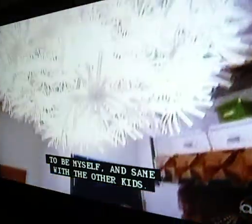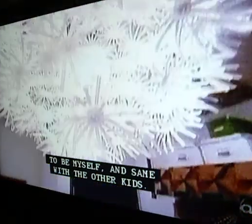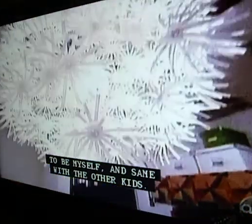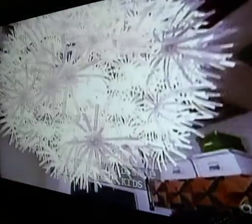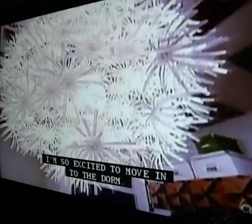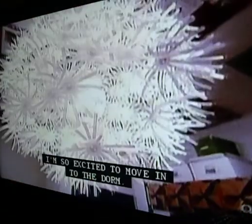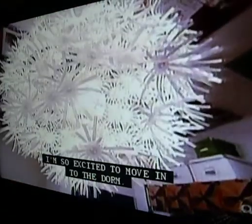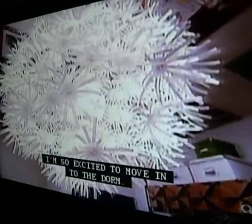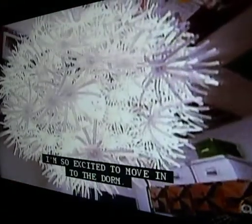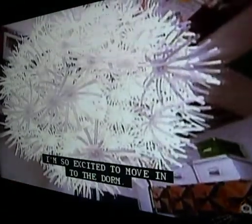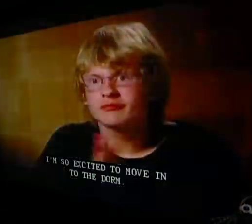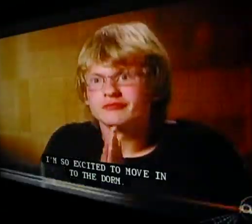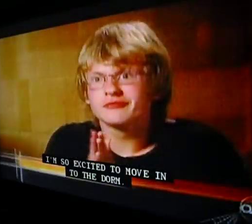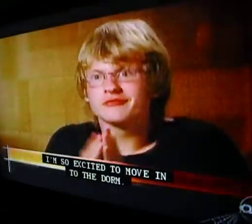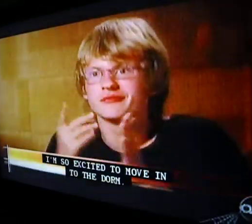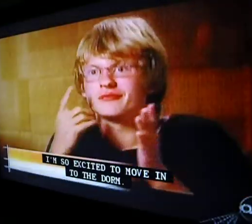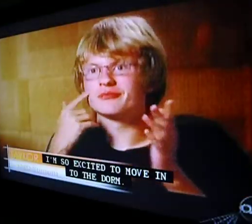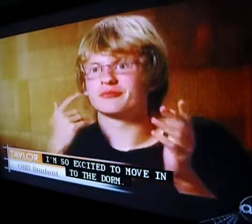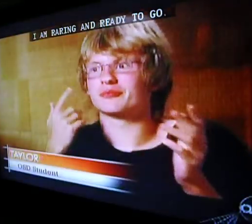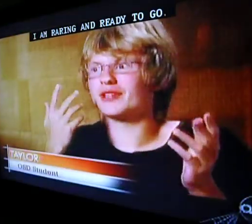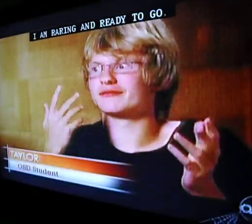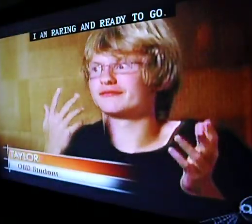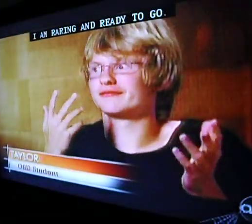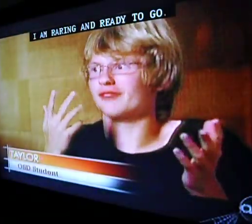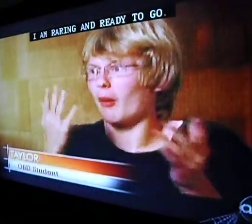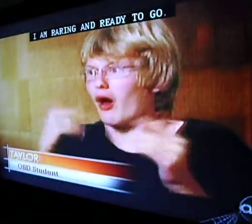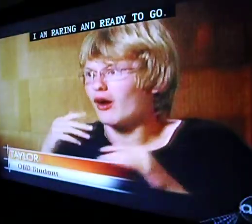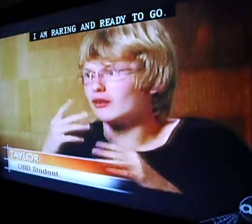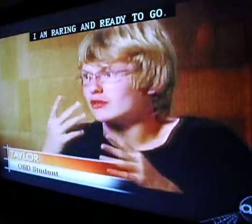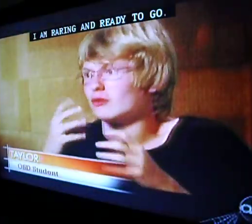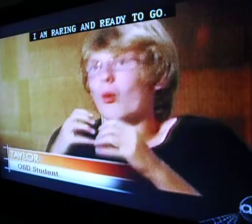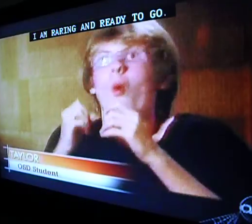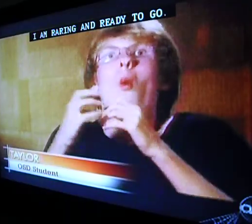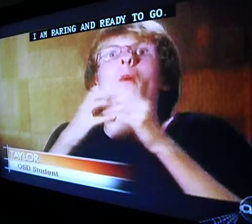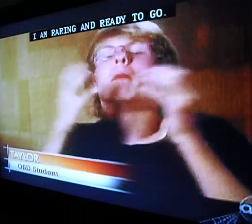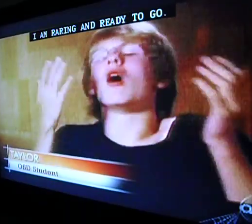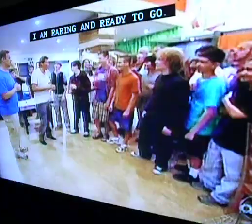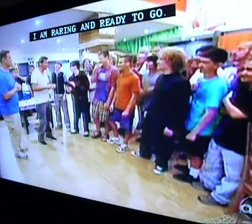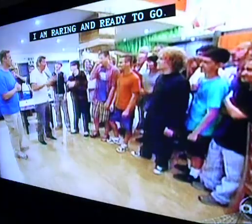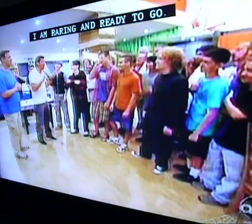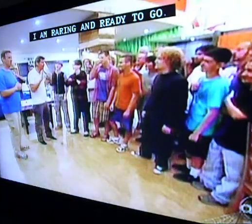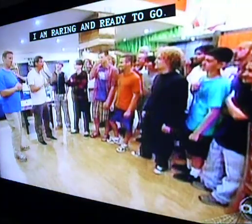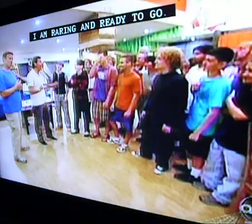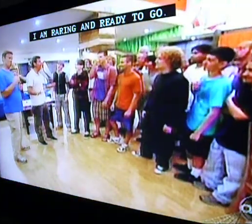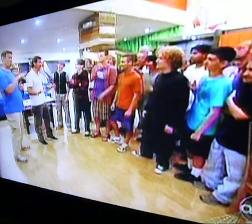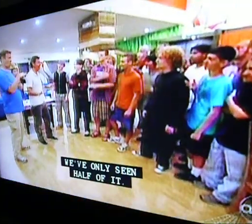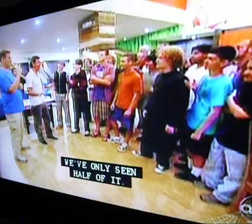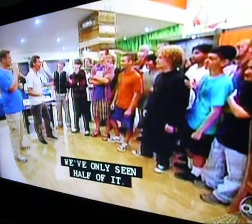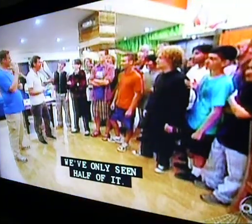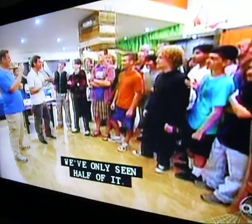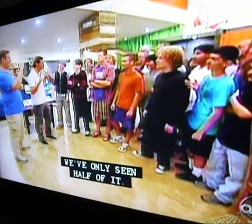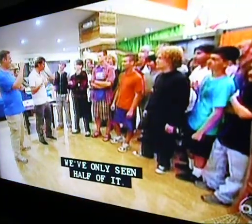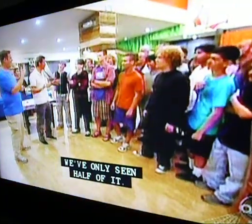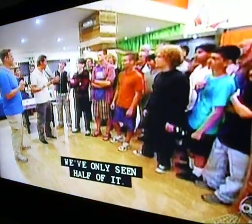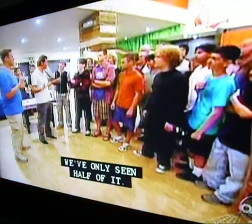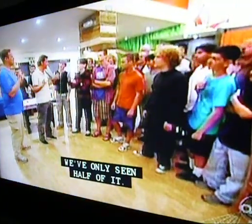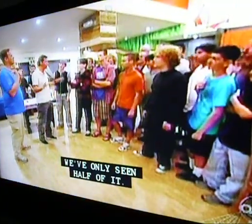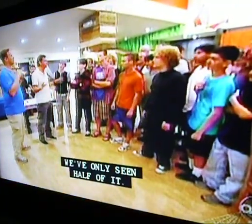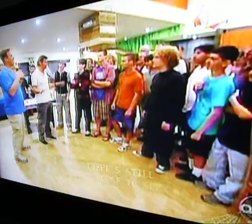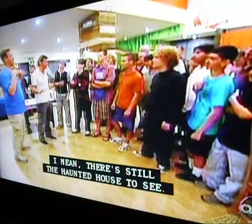move into the dorm. I'm raring and ready to go. We've only seen half of it. I mean, there's still the haunted house to see.